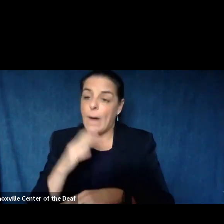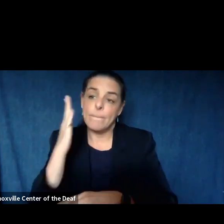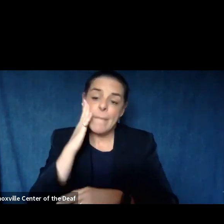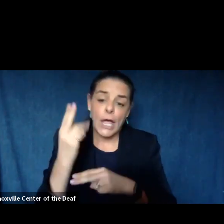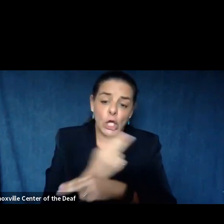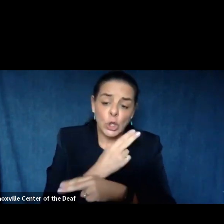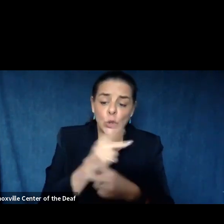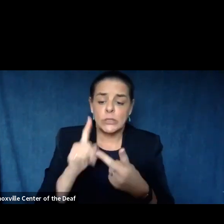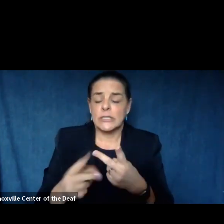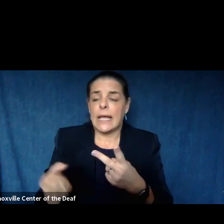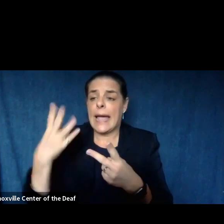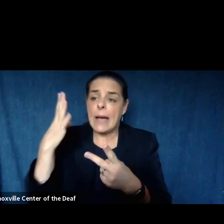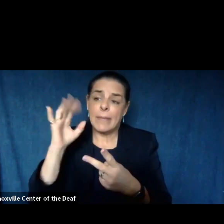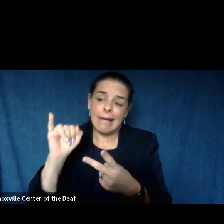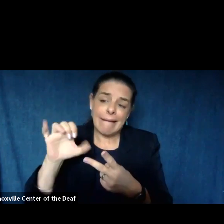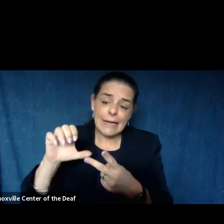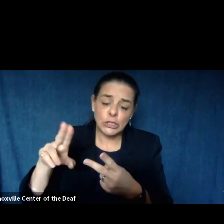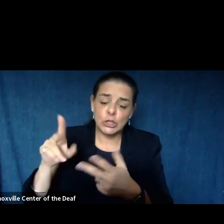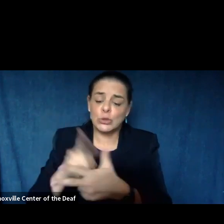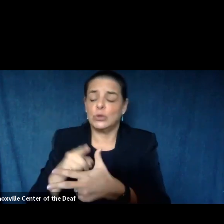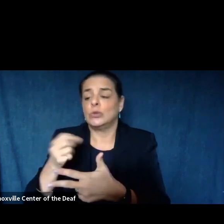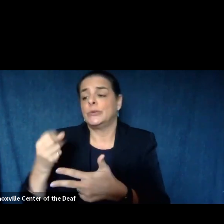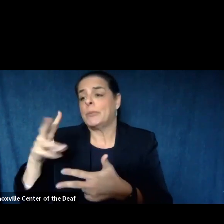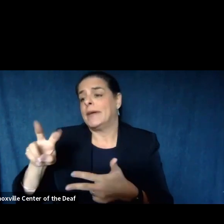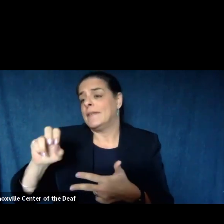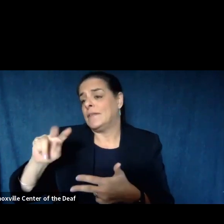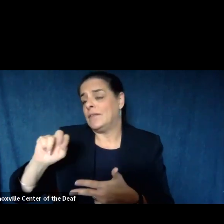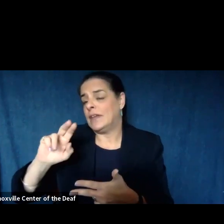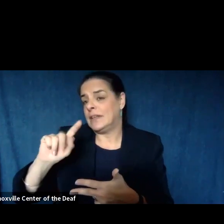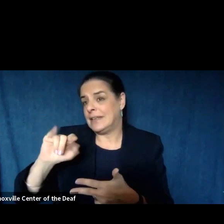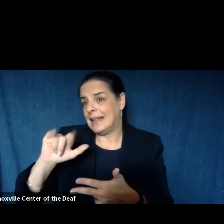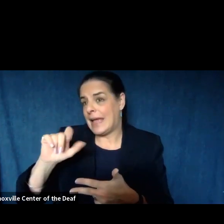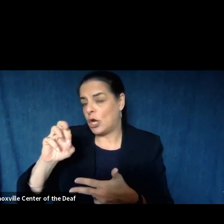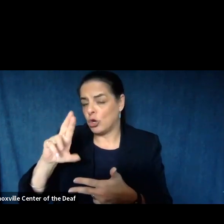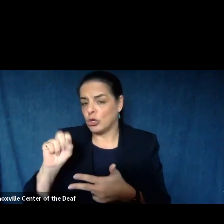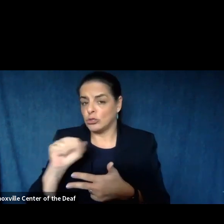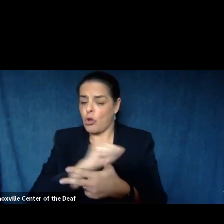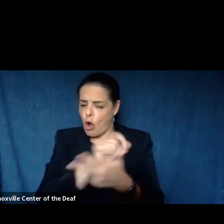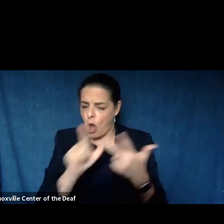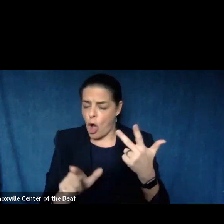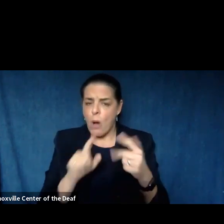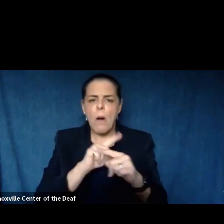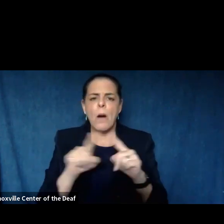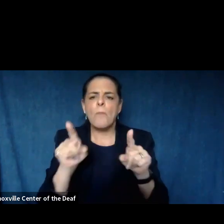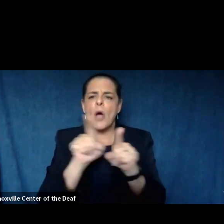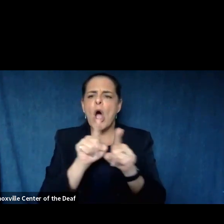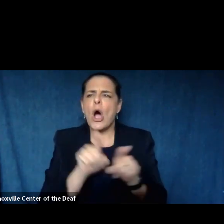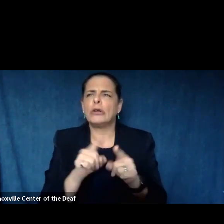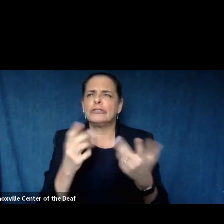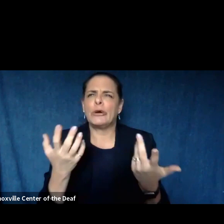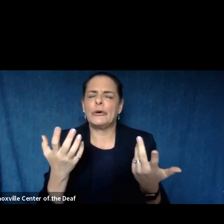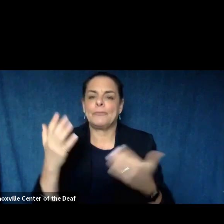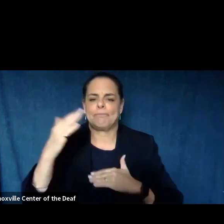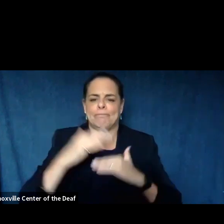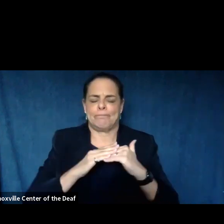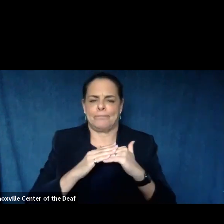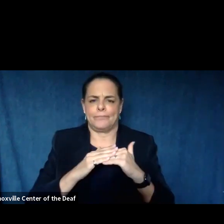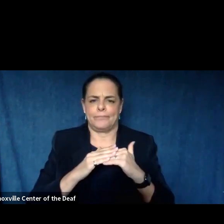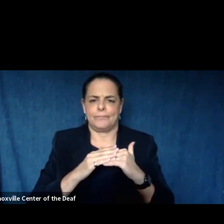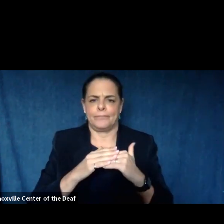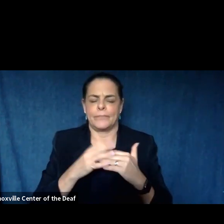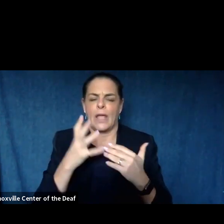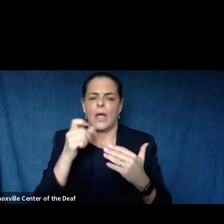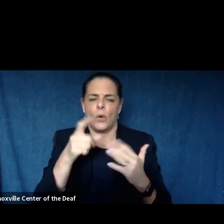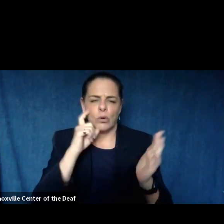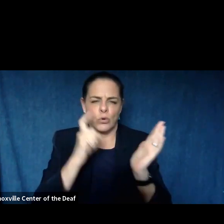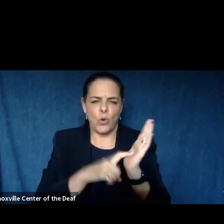ICU and ventilators, all 3 of those for COVID-19, but also at that capacity piece. That I want to draw everybody's attention to